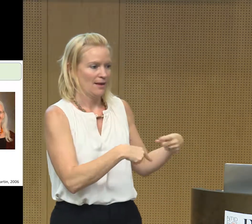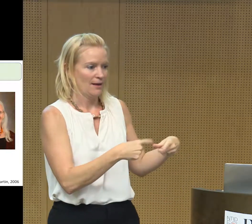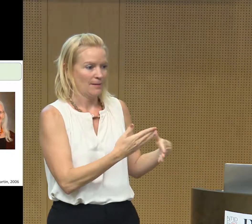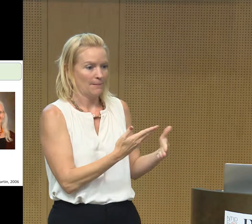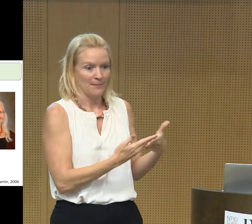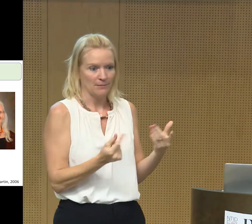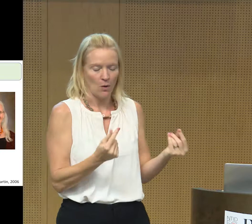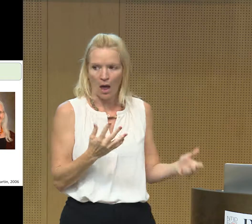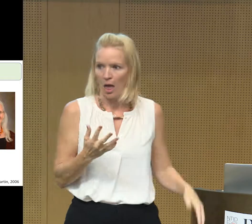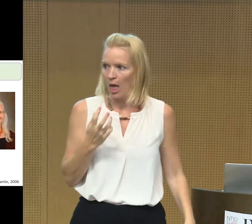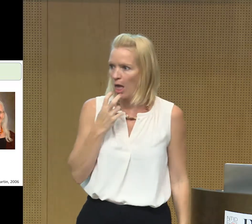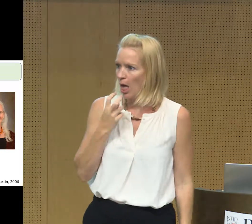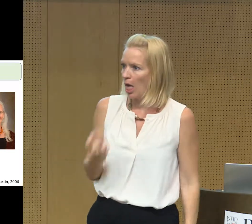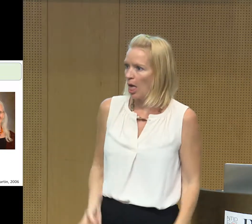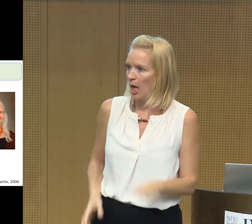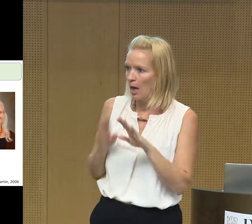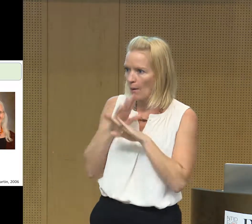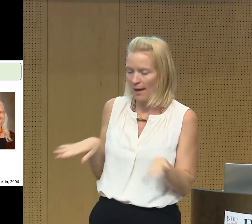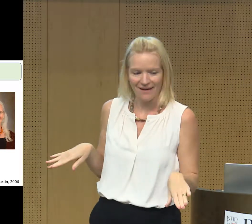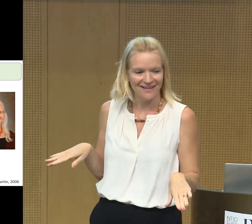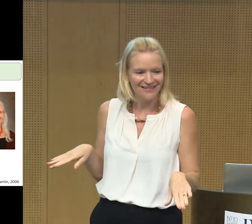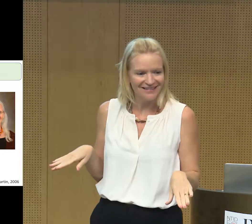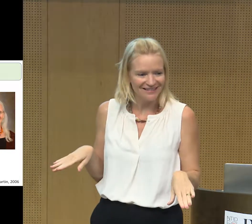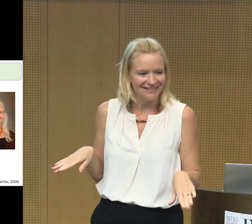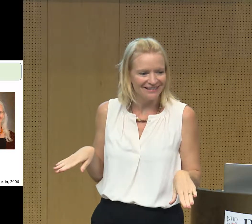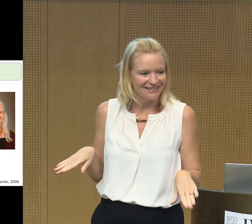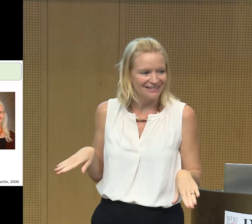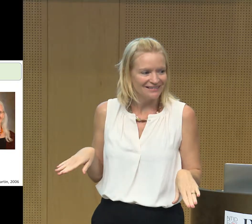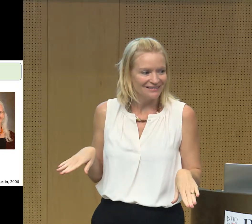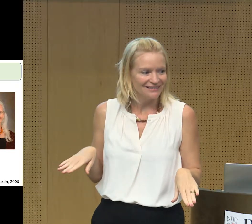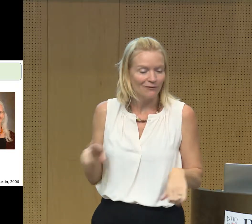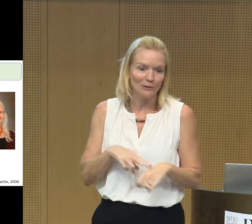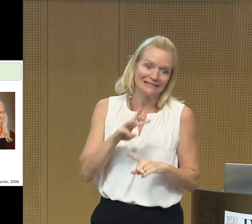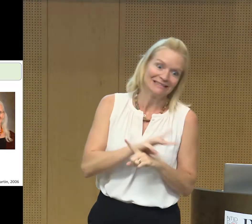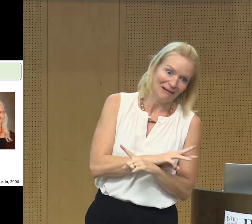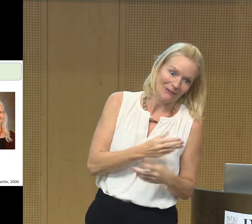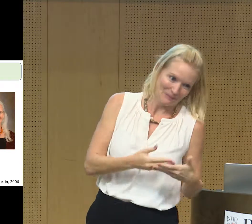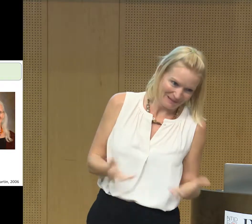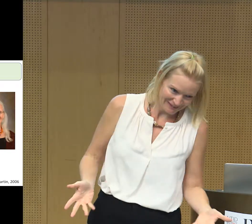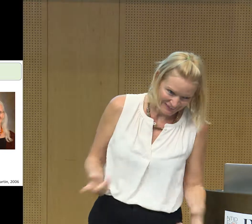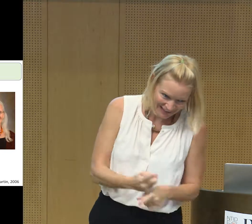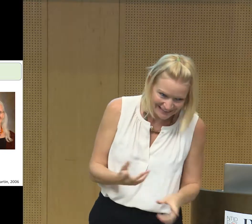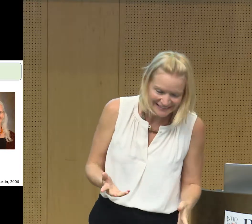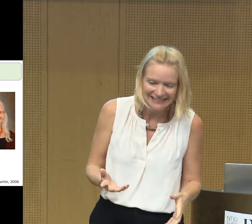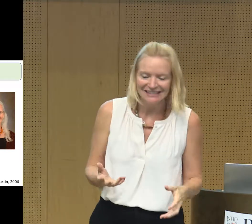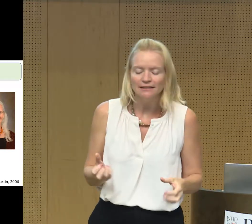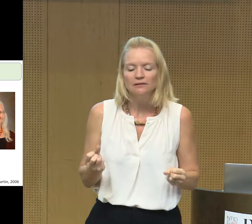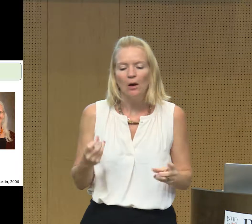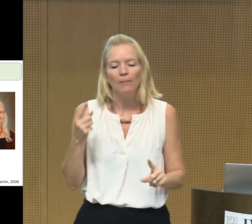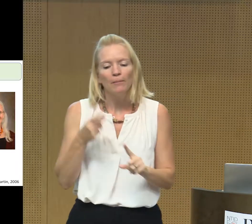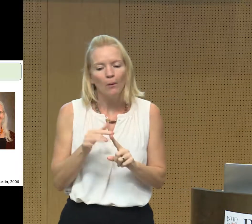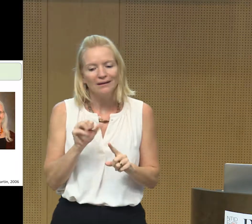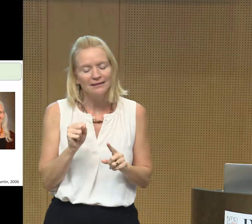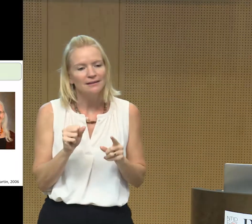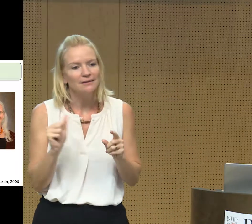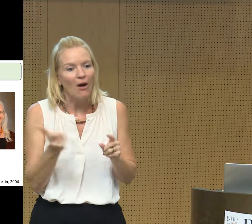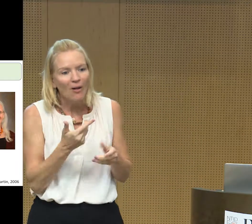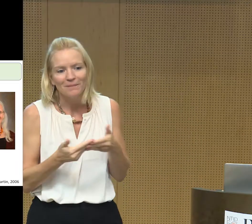started signing to the baby, and they were in awe, and they quieted right down. I mean, it was a 6-month-old baby, right? So the point